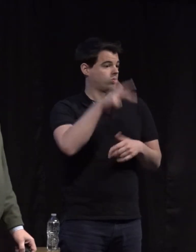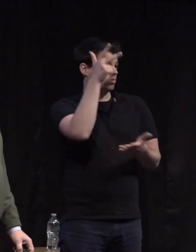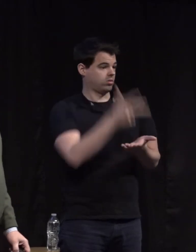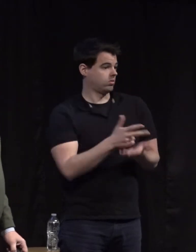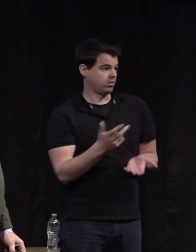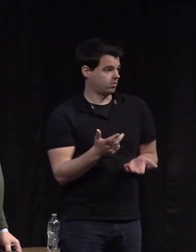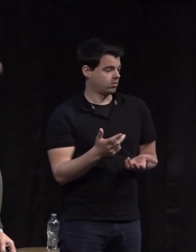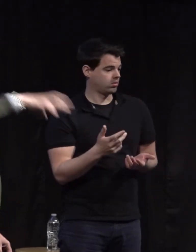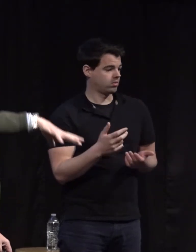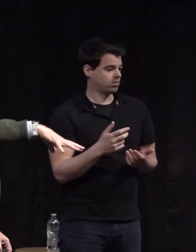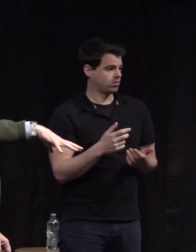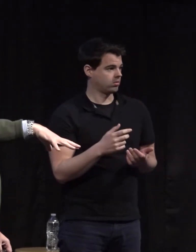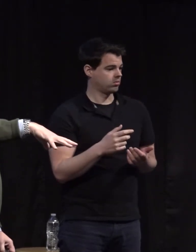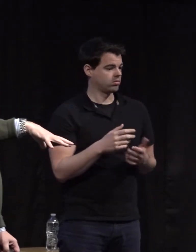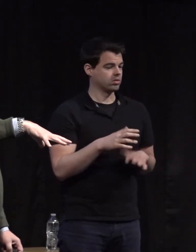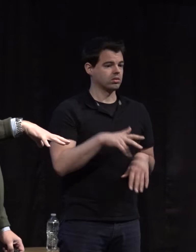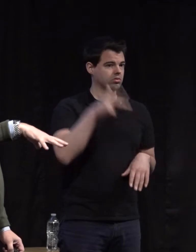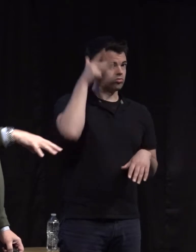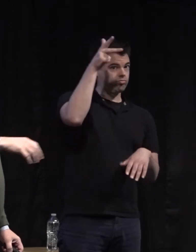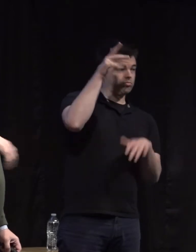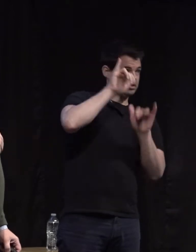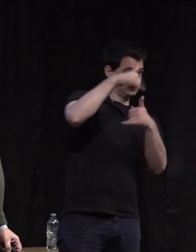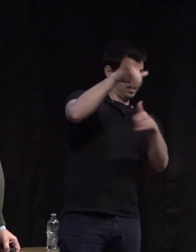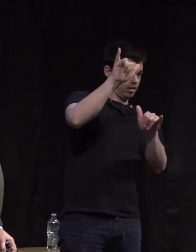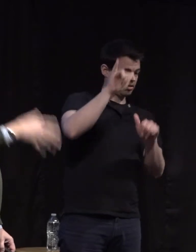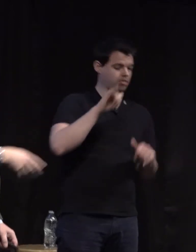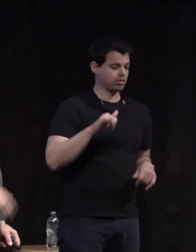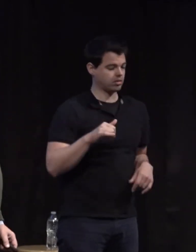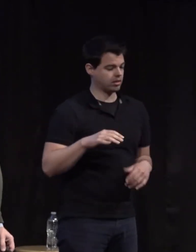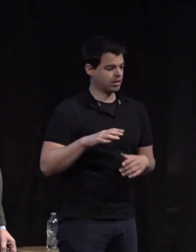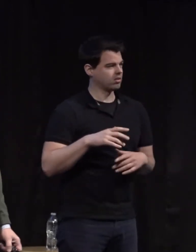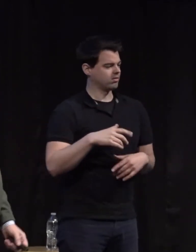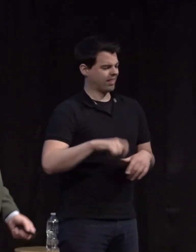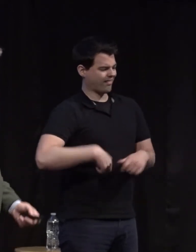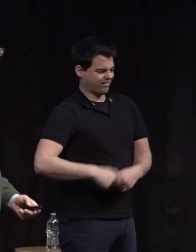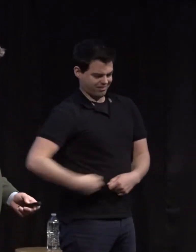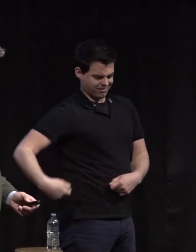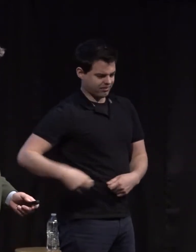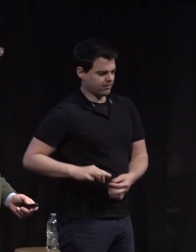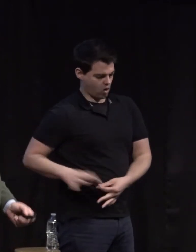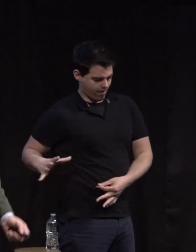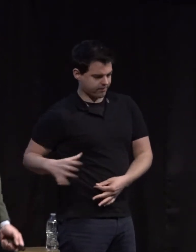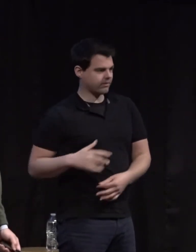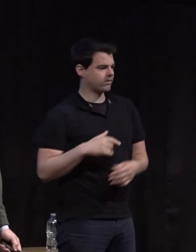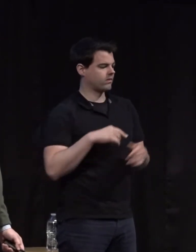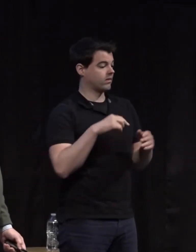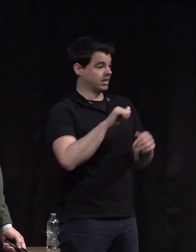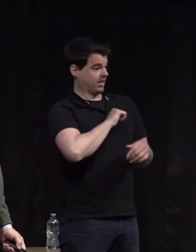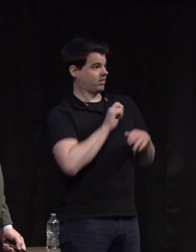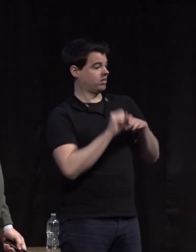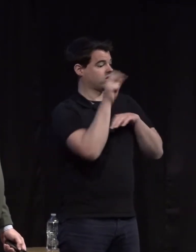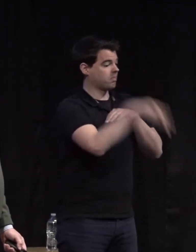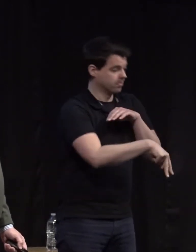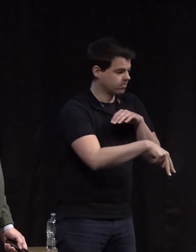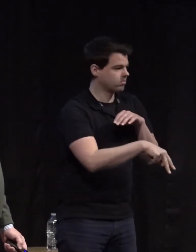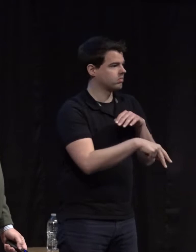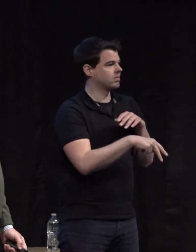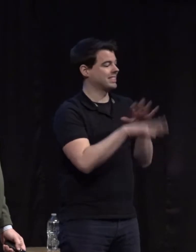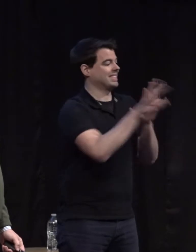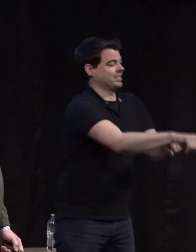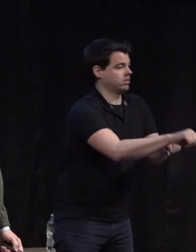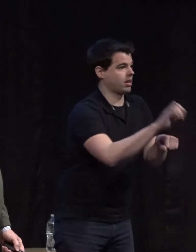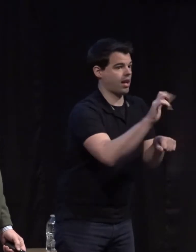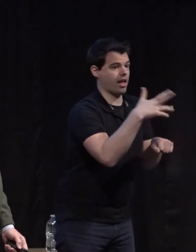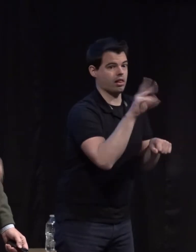one carabiner and jumps out of the helicopter. And he wrestles that elk to the ground, and then he's joined by his